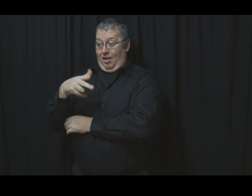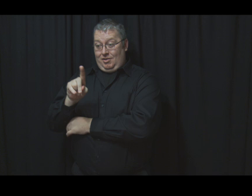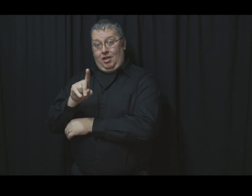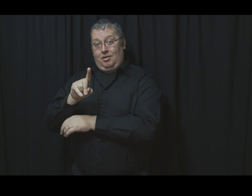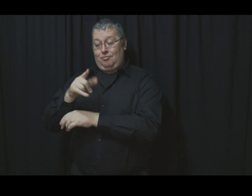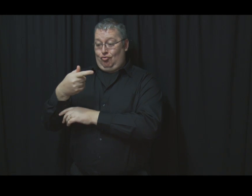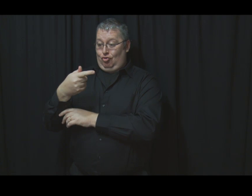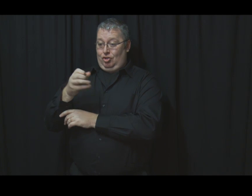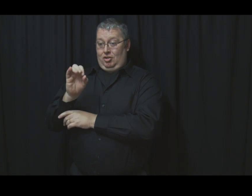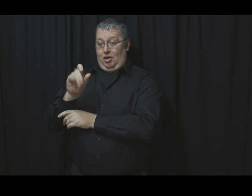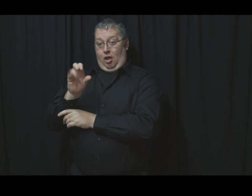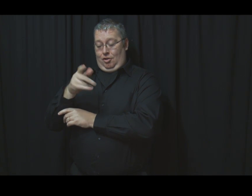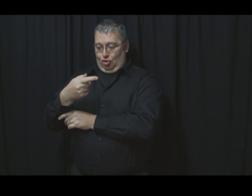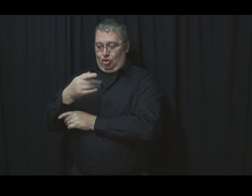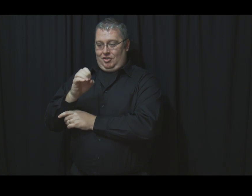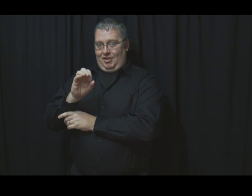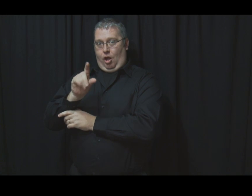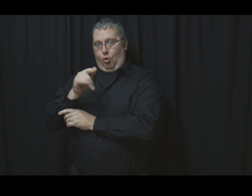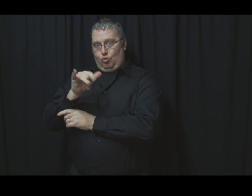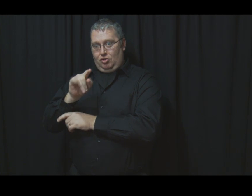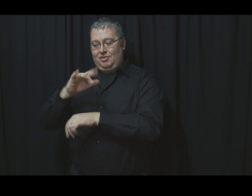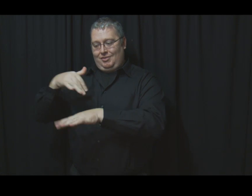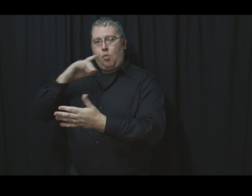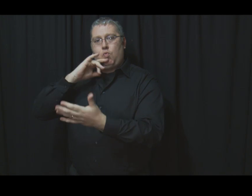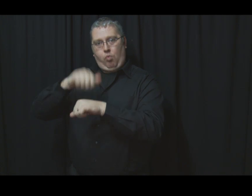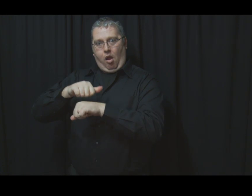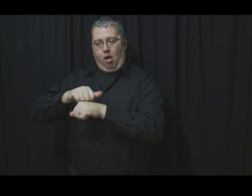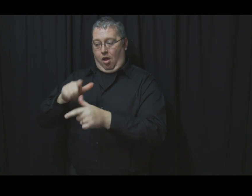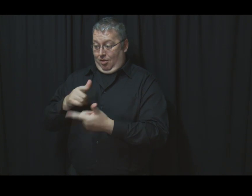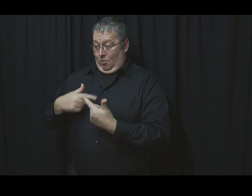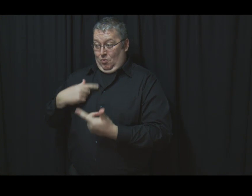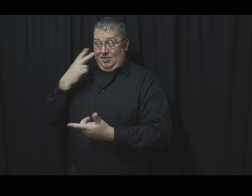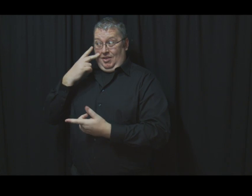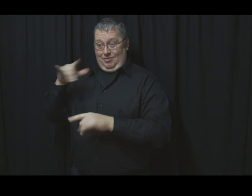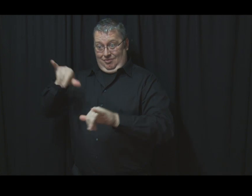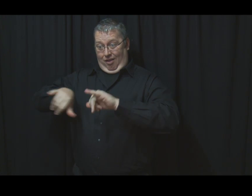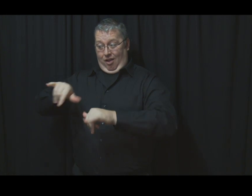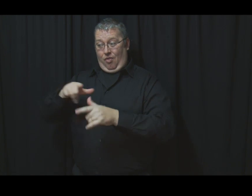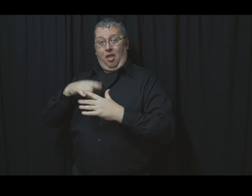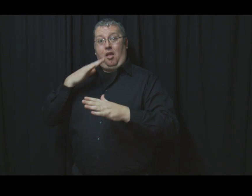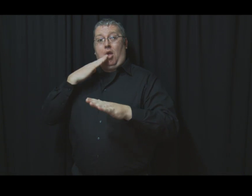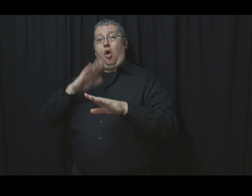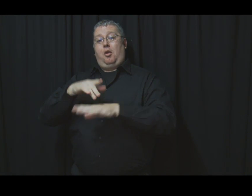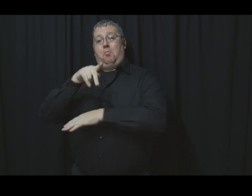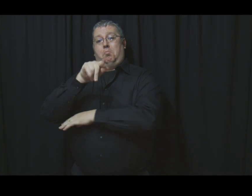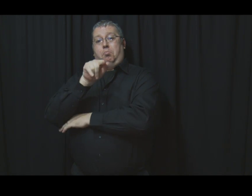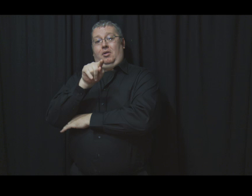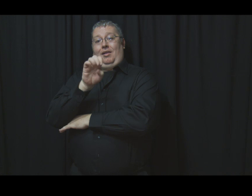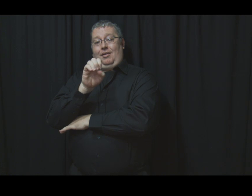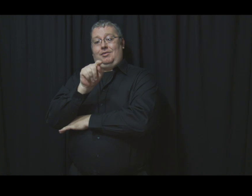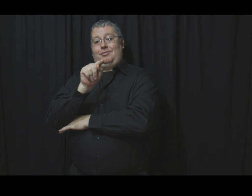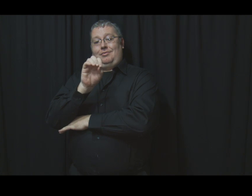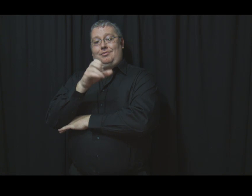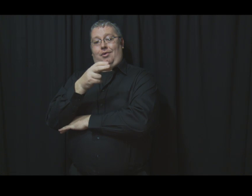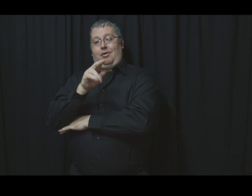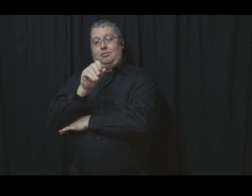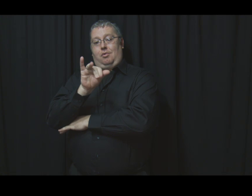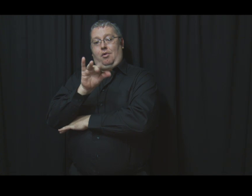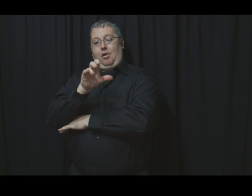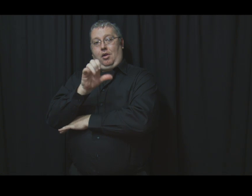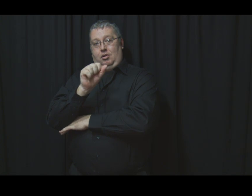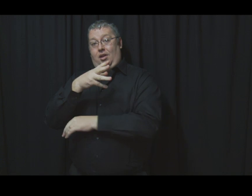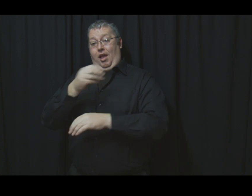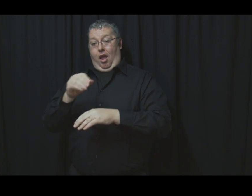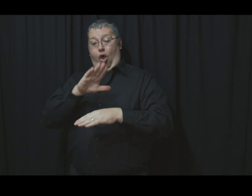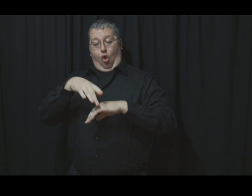lot of research here too as well, and there are others out there into plate tectonics and continental drift. And certainly we can see